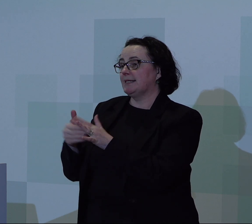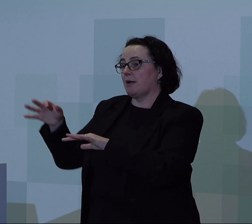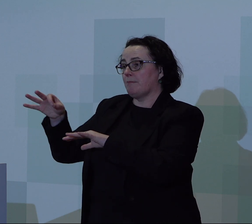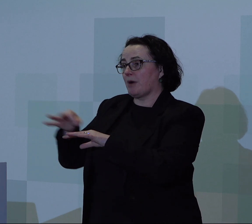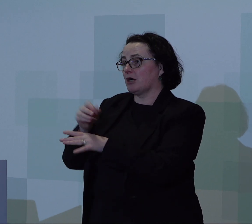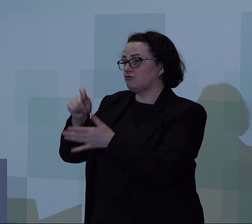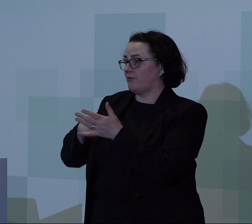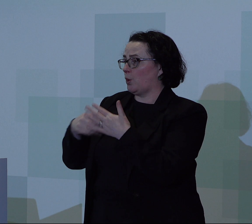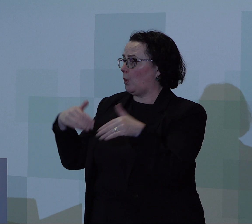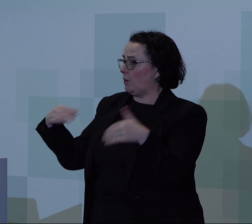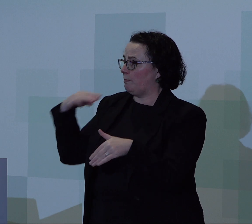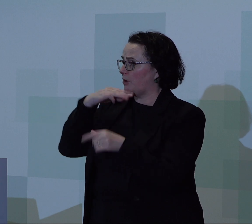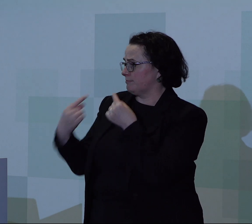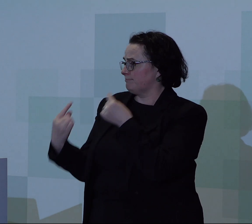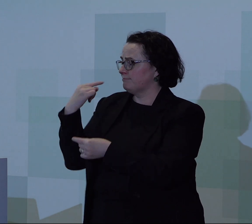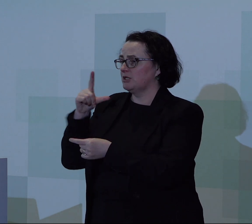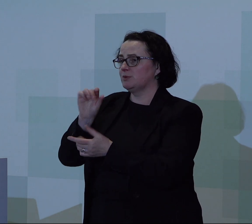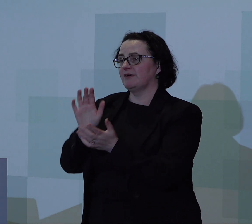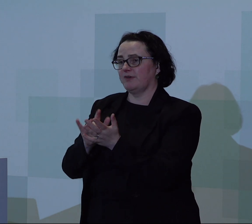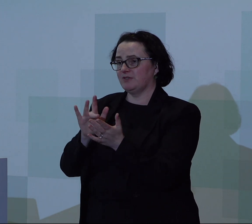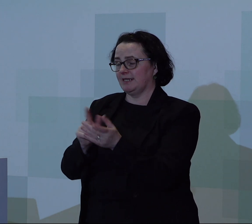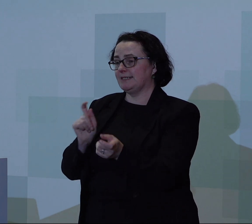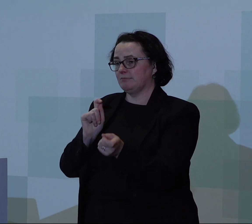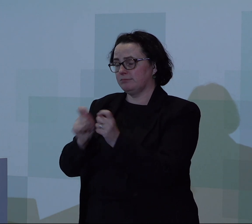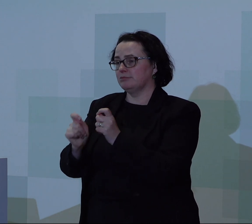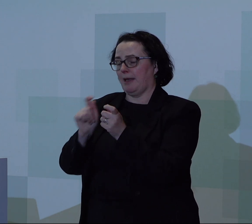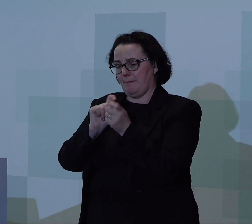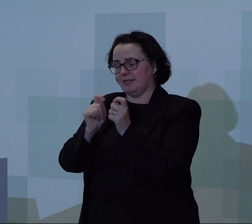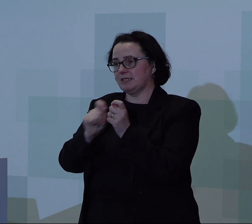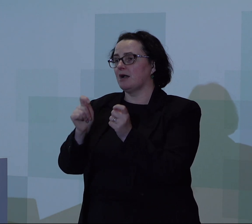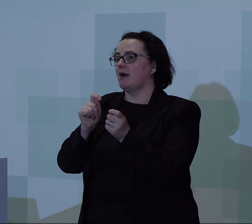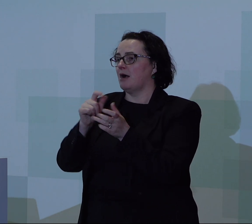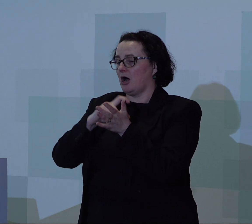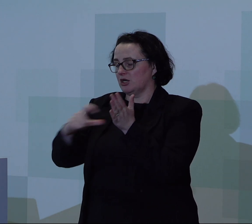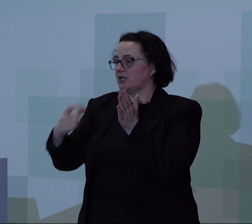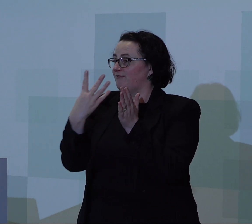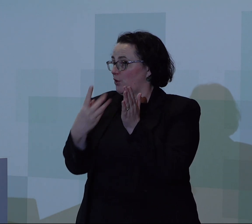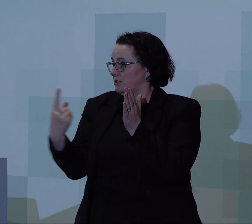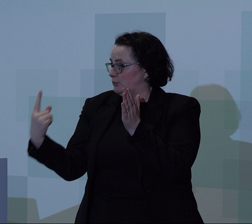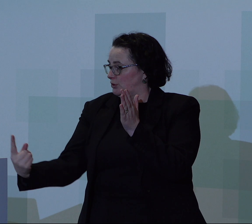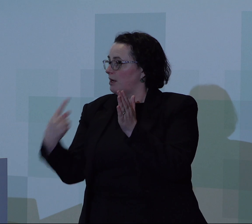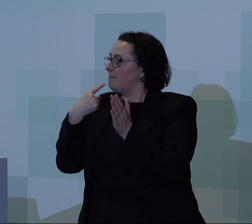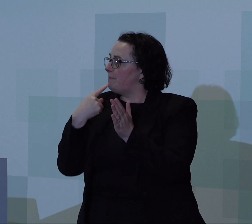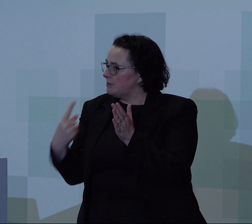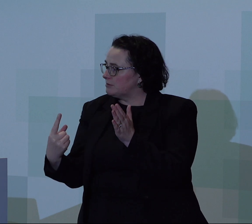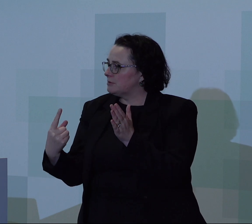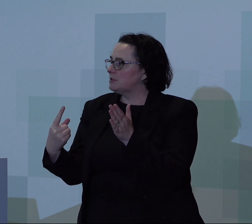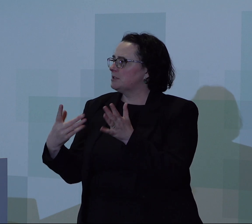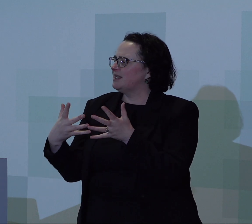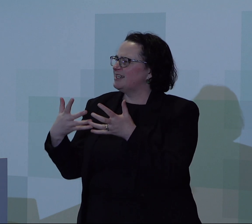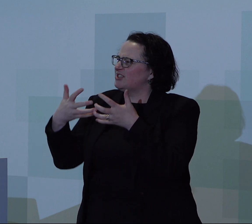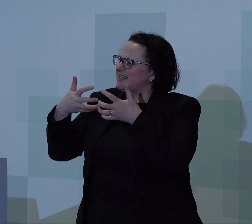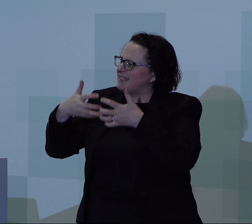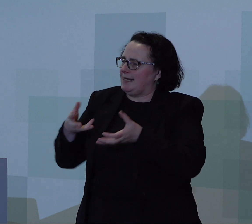hugely significant in 2015, and indeed it amended Article 41, but really just in kind of a technical way. I